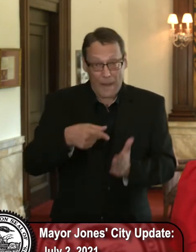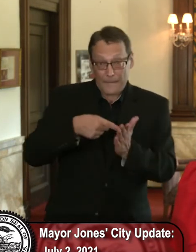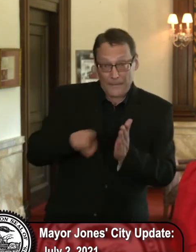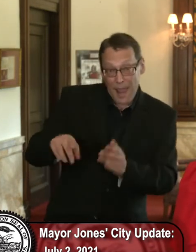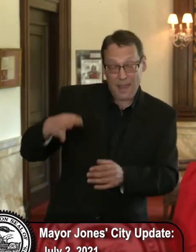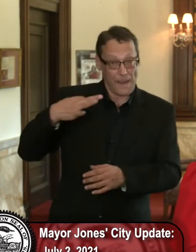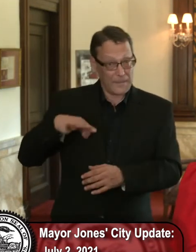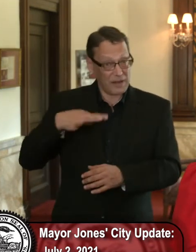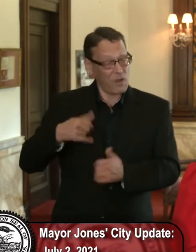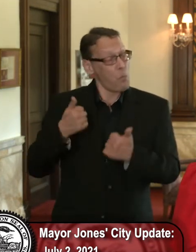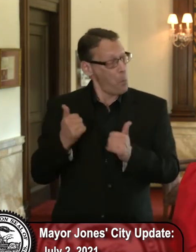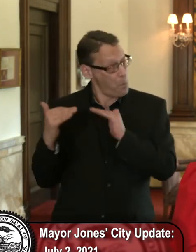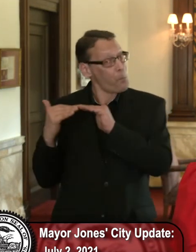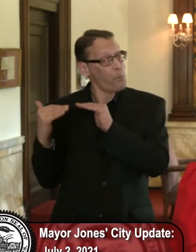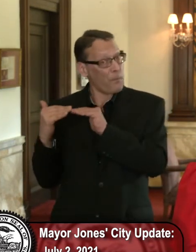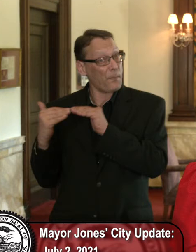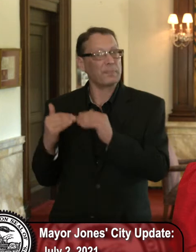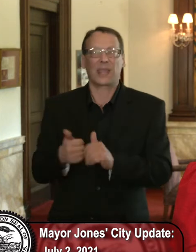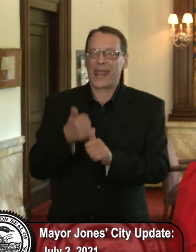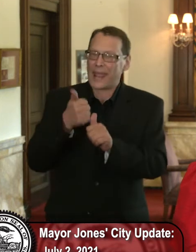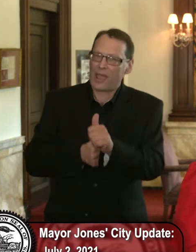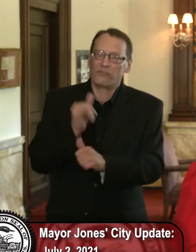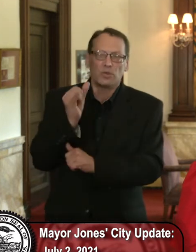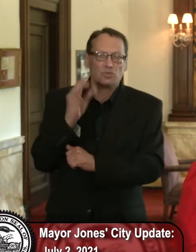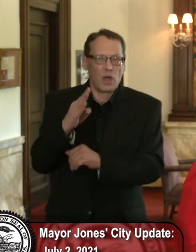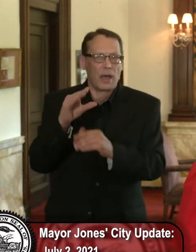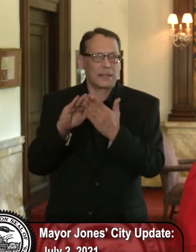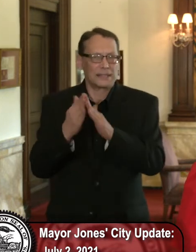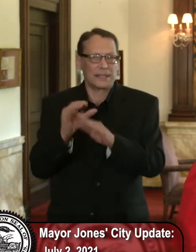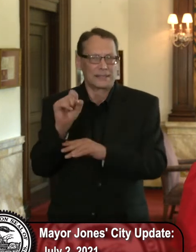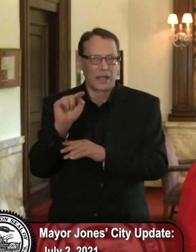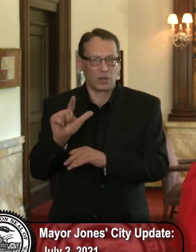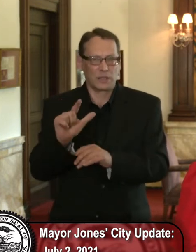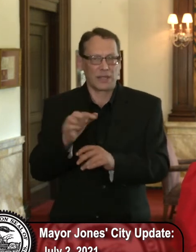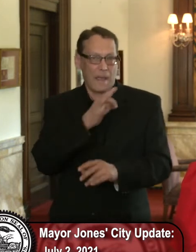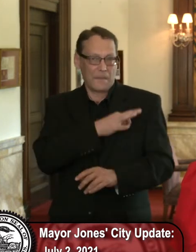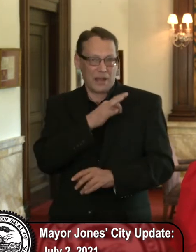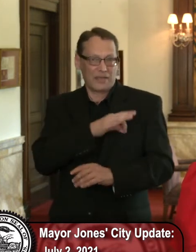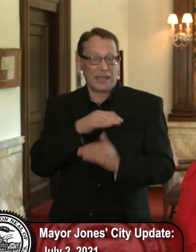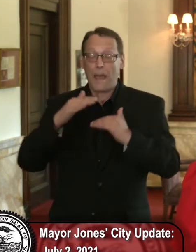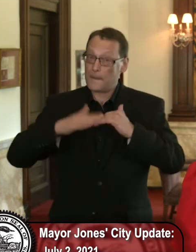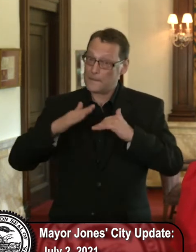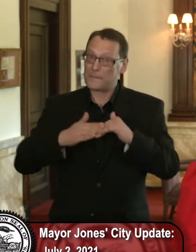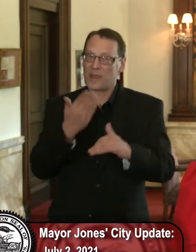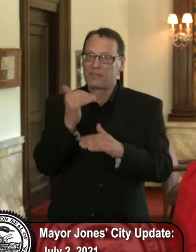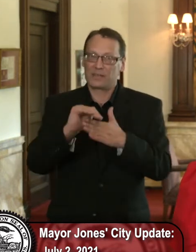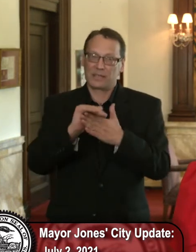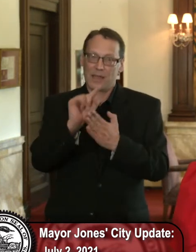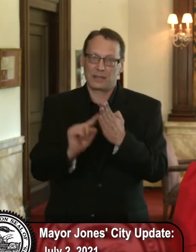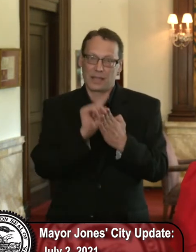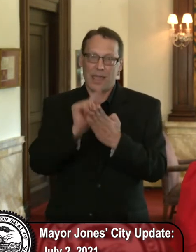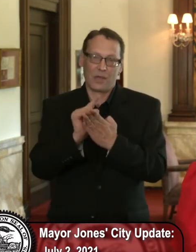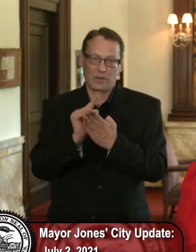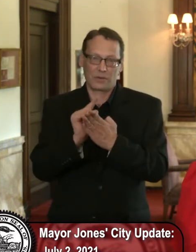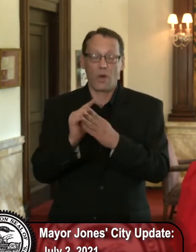and benefits are competitive. Every job with the City of St. Louis offers great benefits and pays at least $15 an